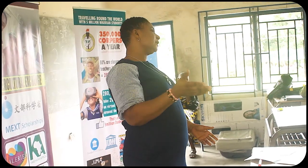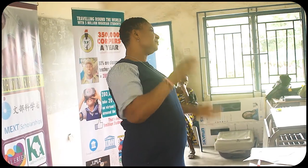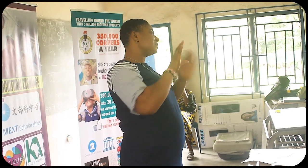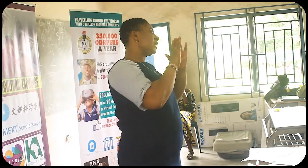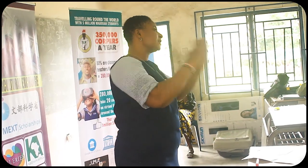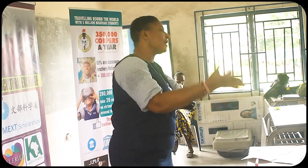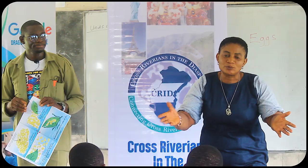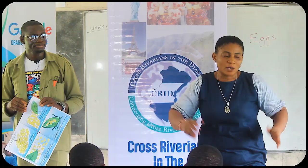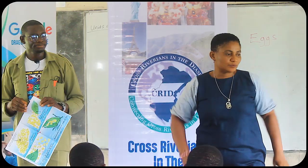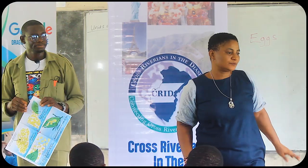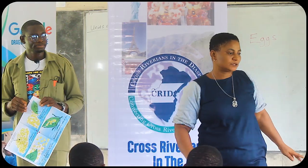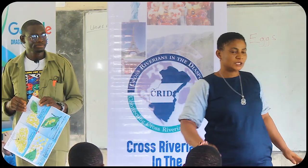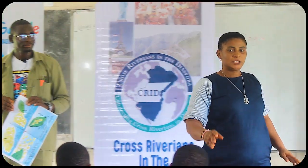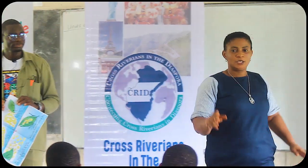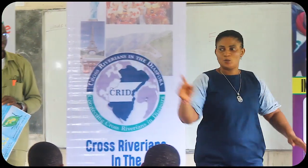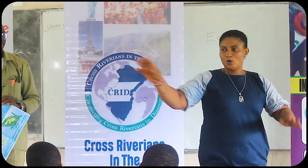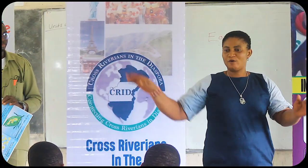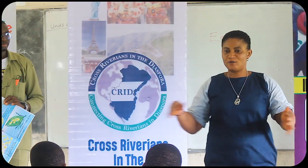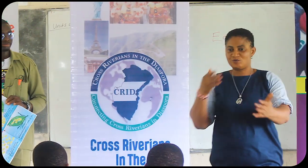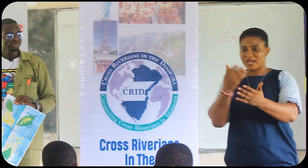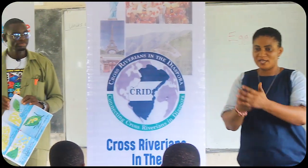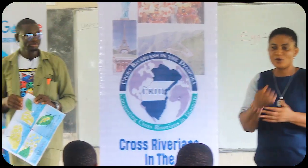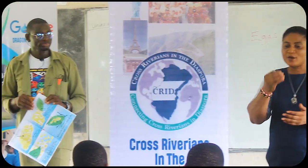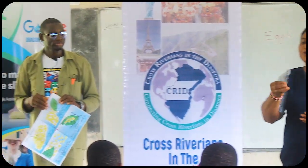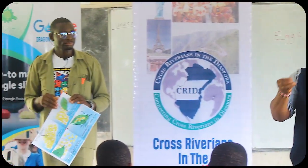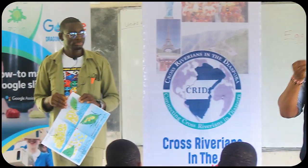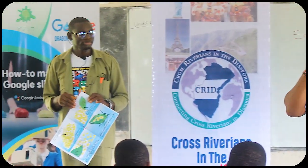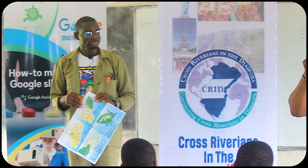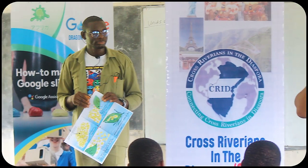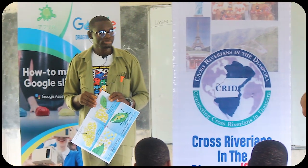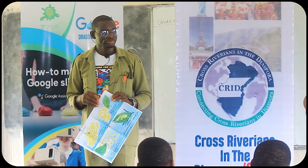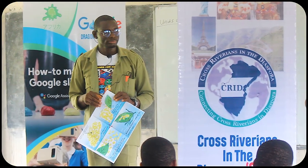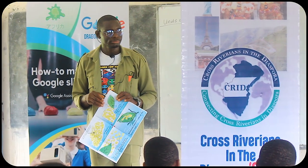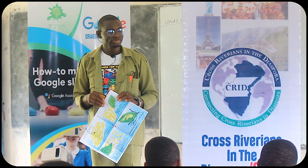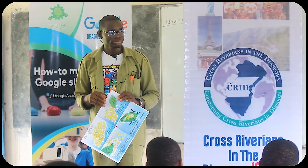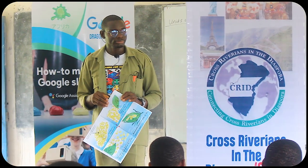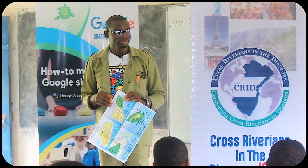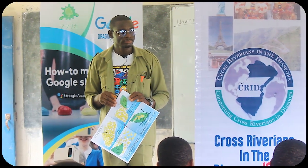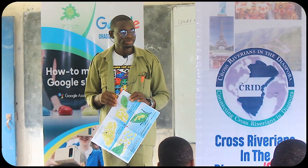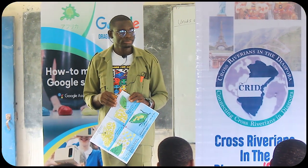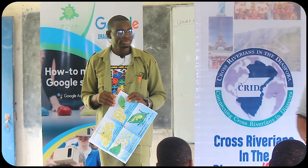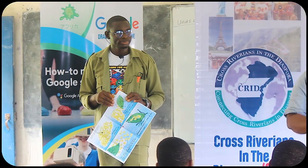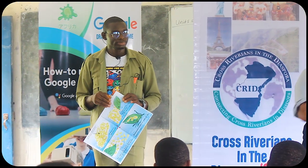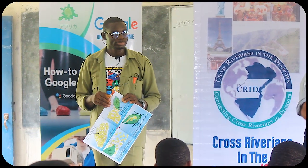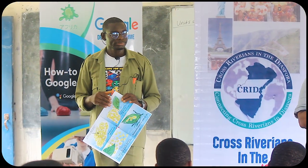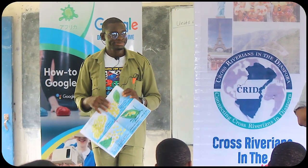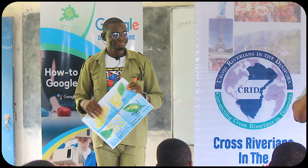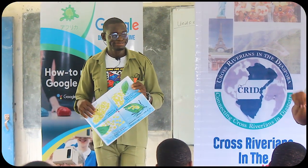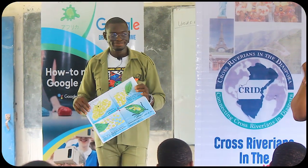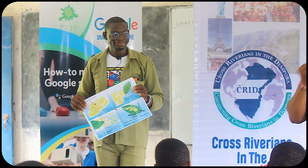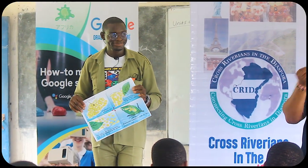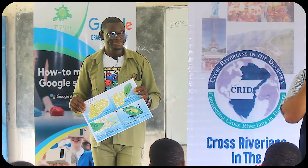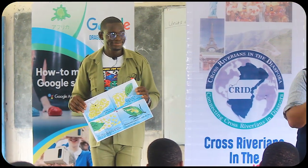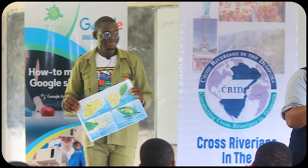Okay, let me say example now. All of us we are here. Okay, they are giving us food. Yeah, when we are here now, principal is